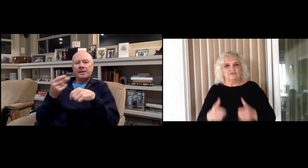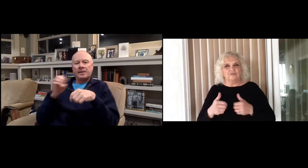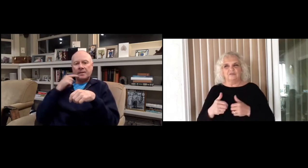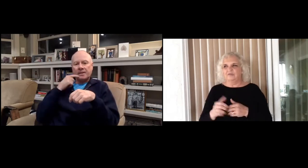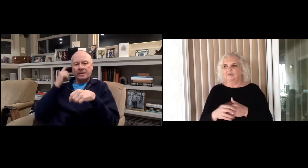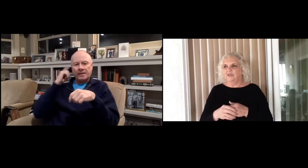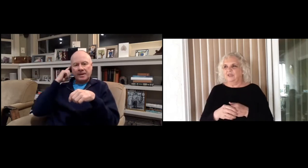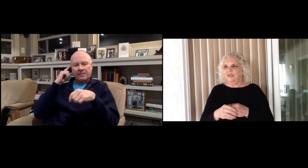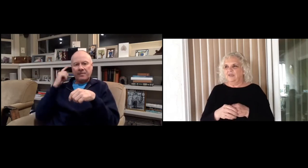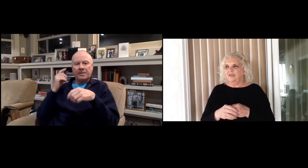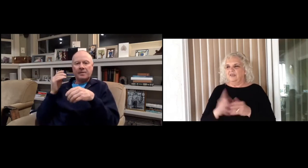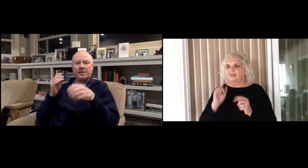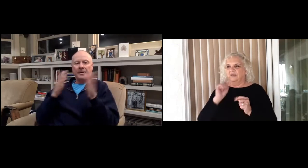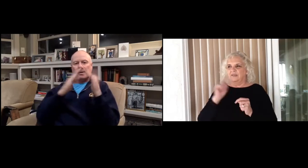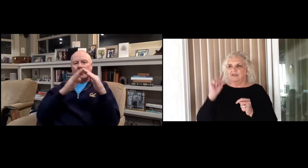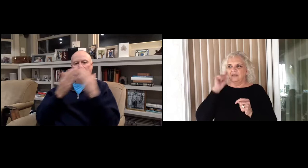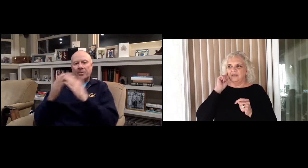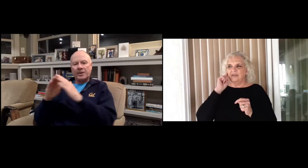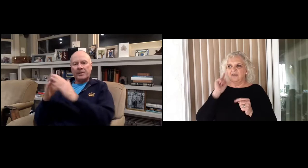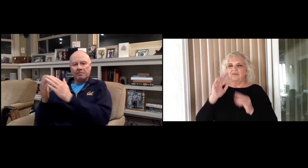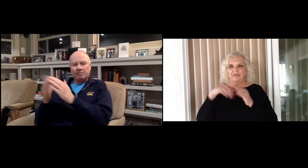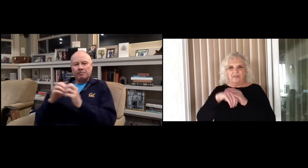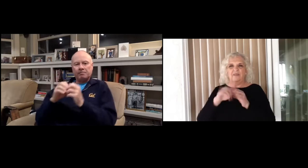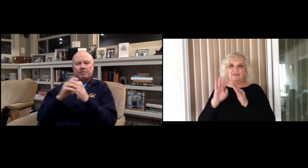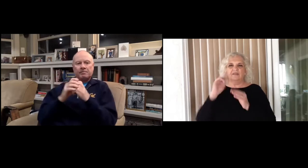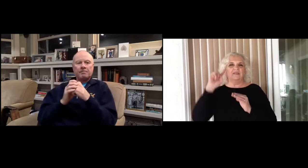in the deaf community.